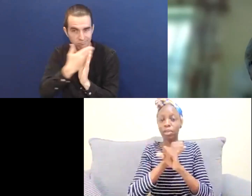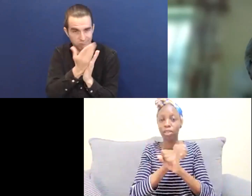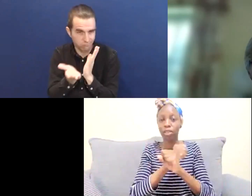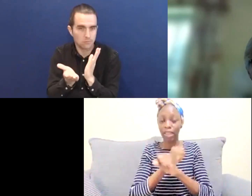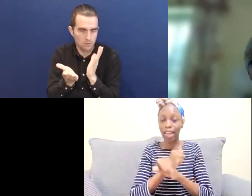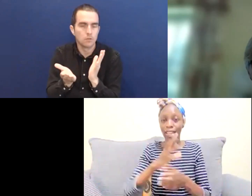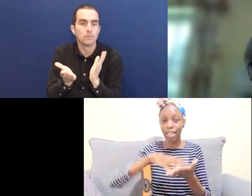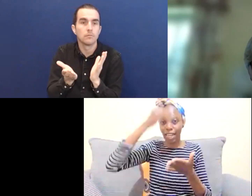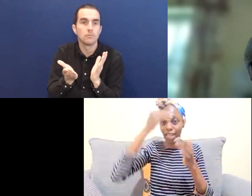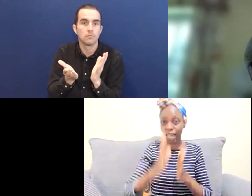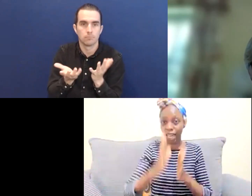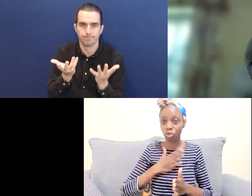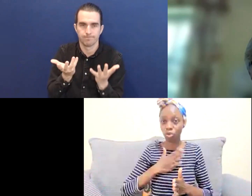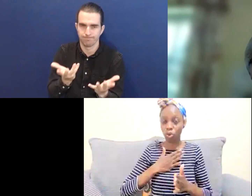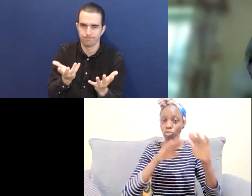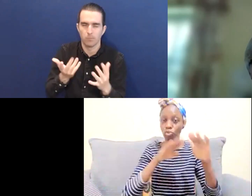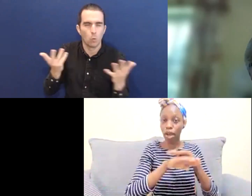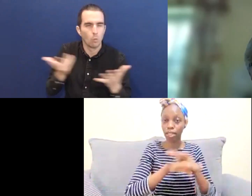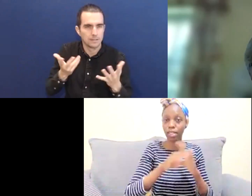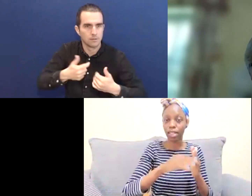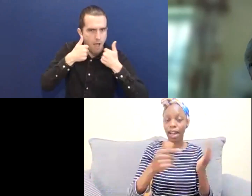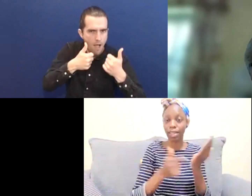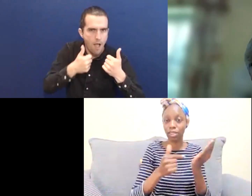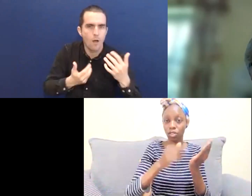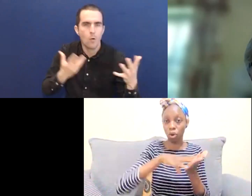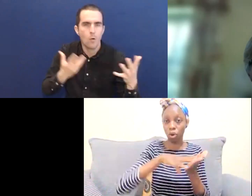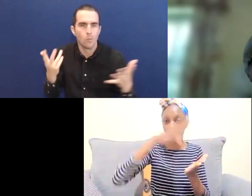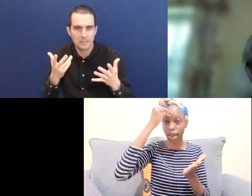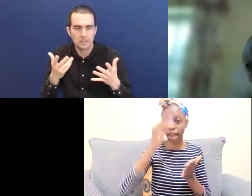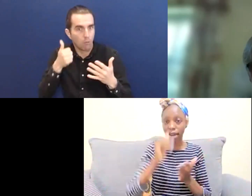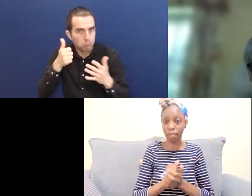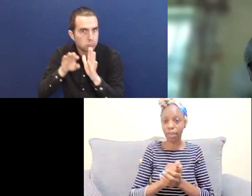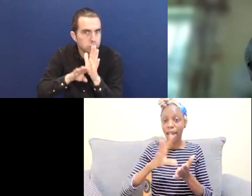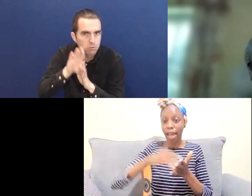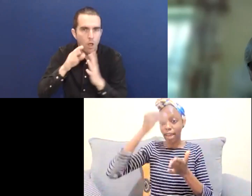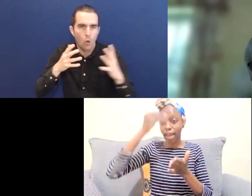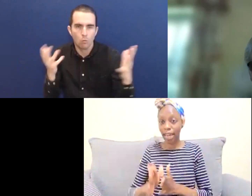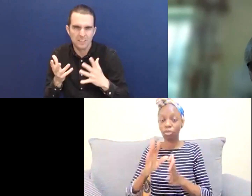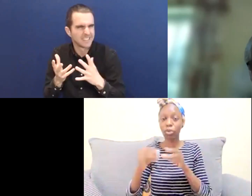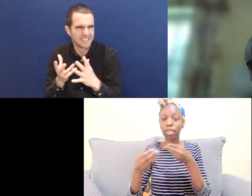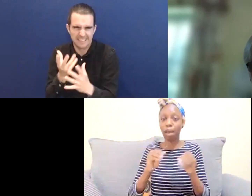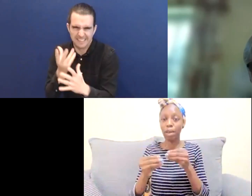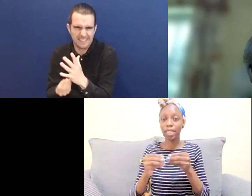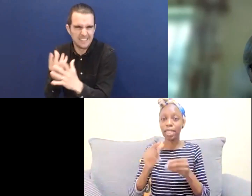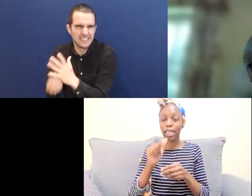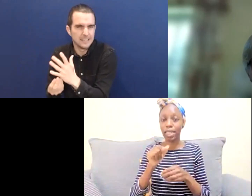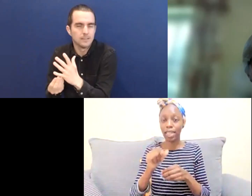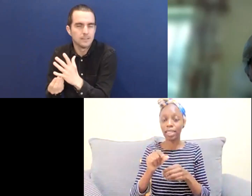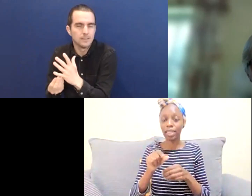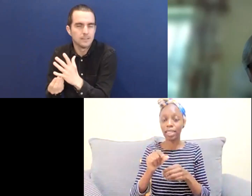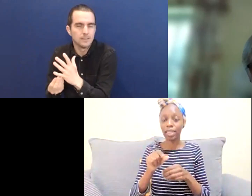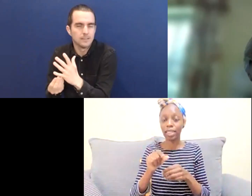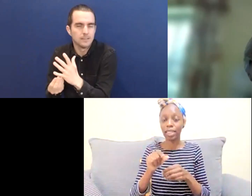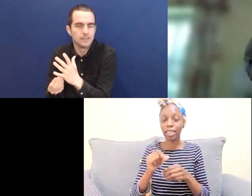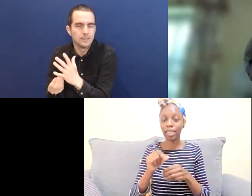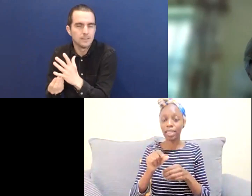our learners to access digital learning. Learners with disabilities are amongst the least likely to